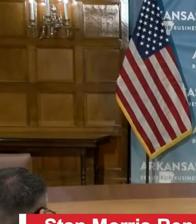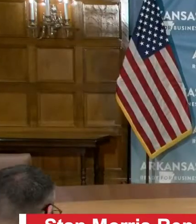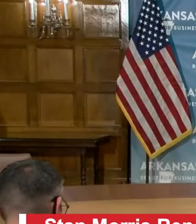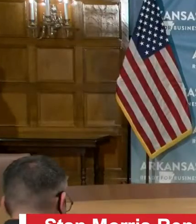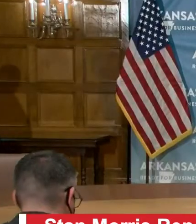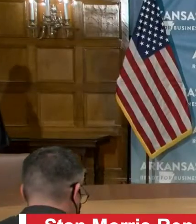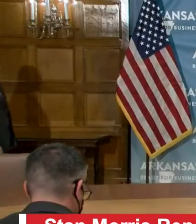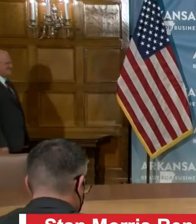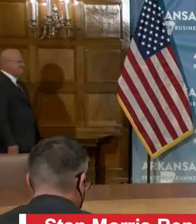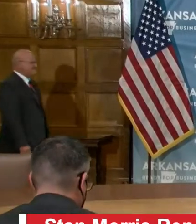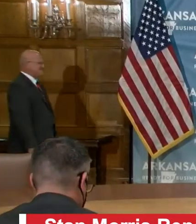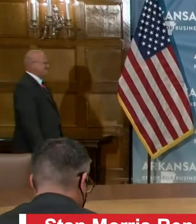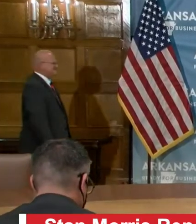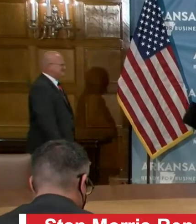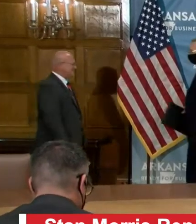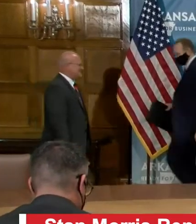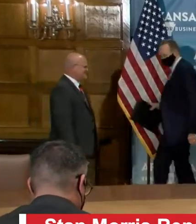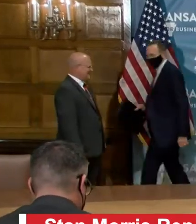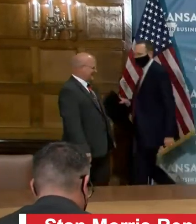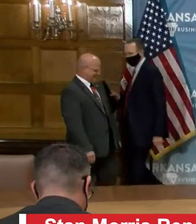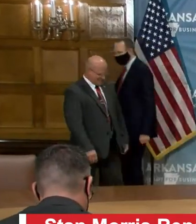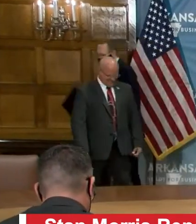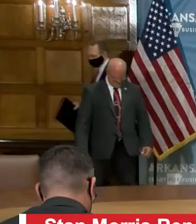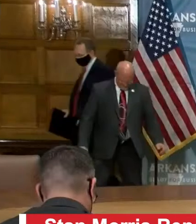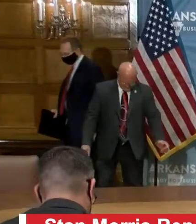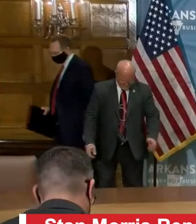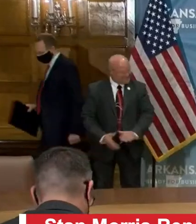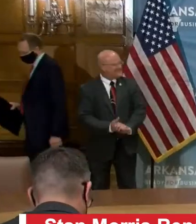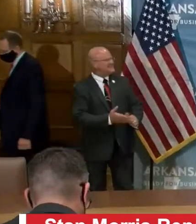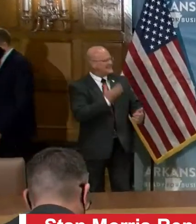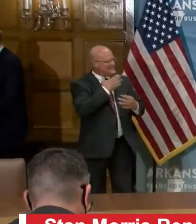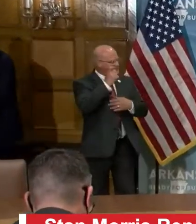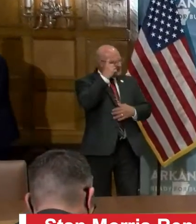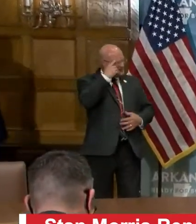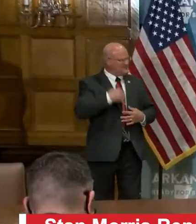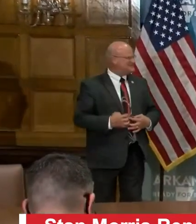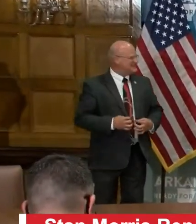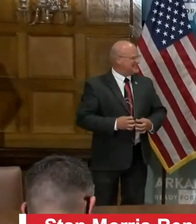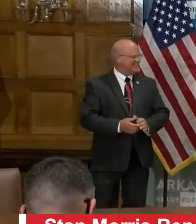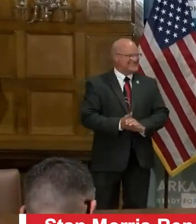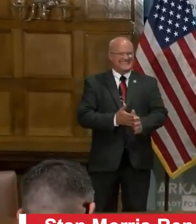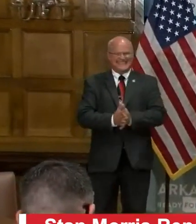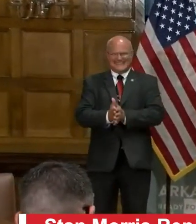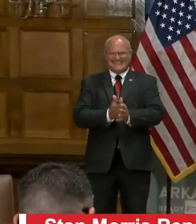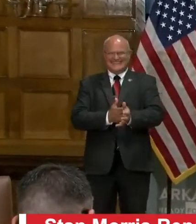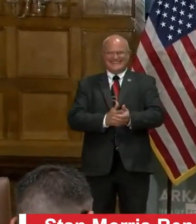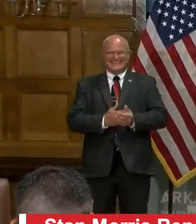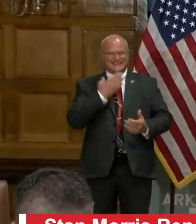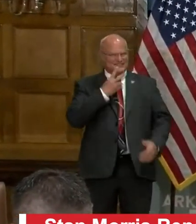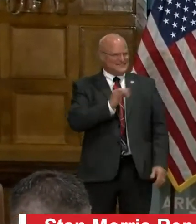us, Governor Hutchinson that is, what the numbers look like right now. Good afternoon, Eddie. Good afternoon, Governor. Good to see you.